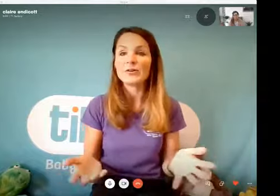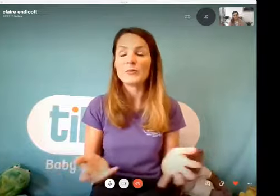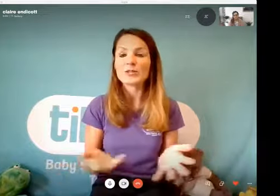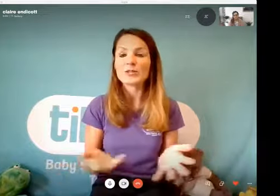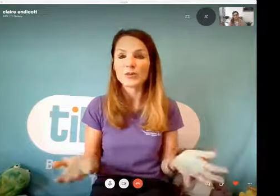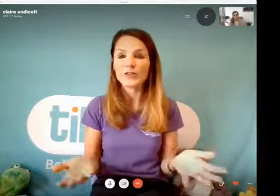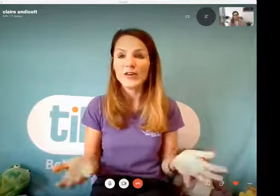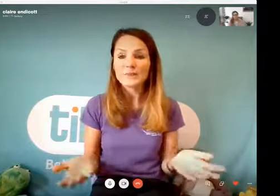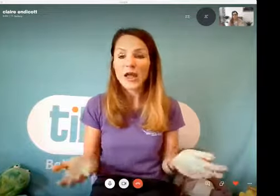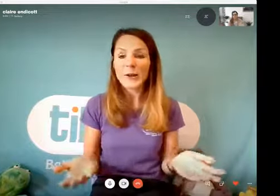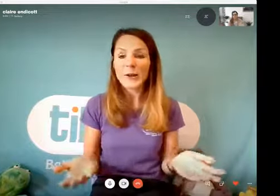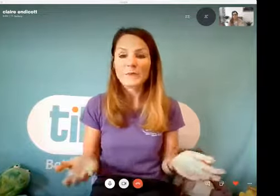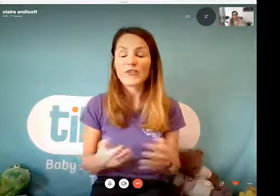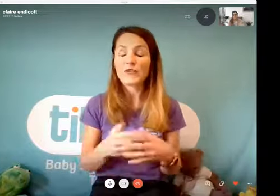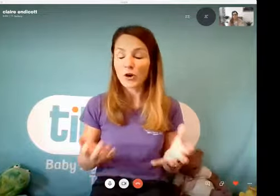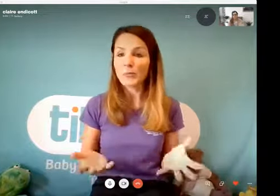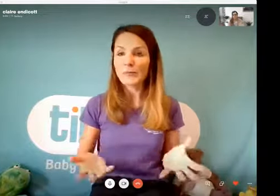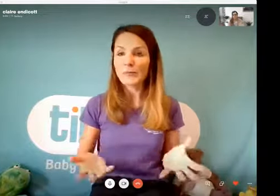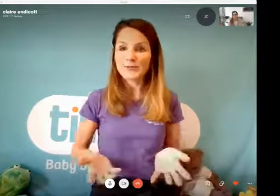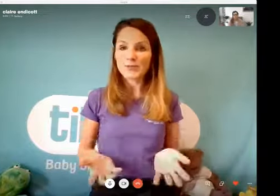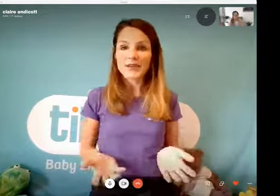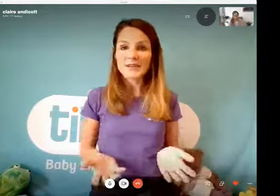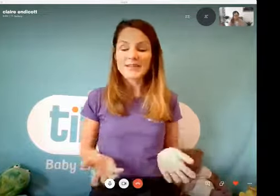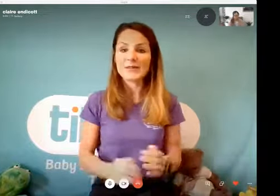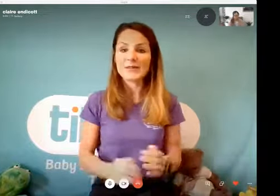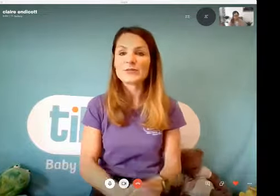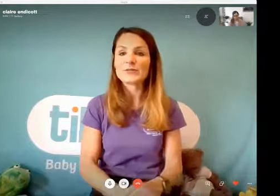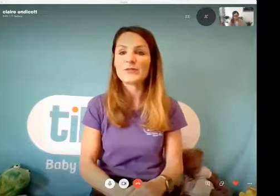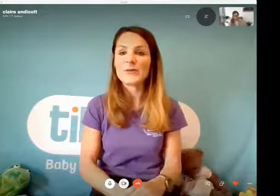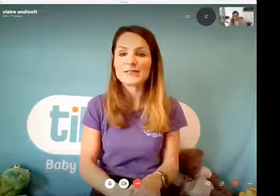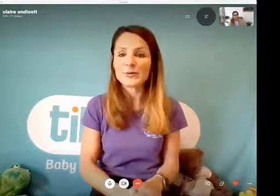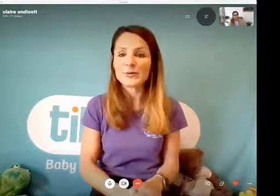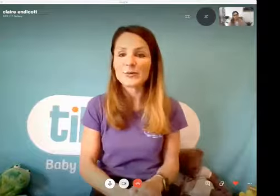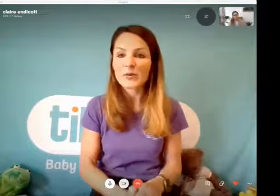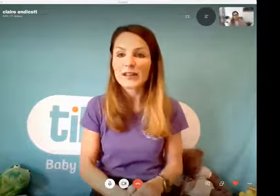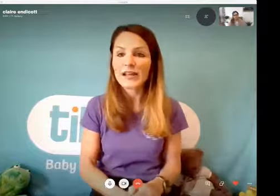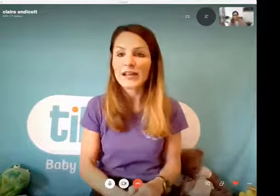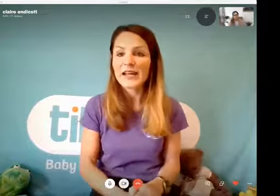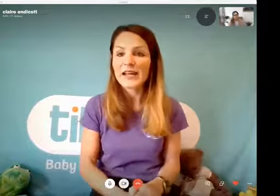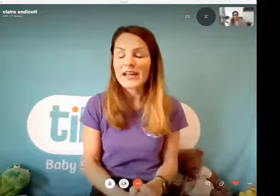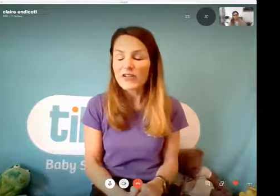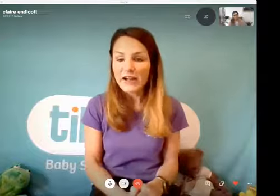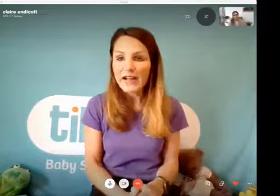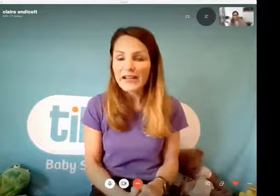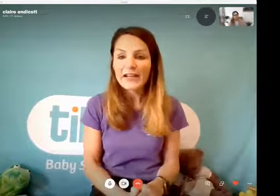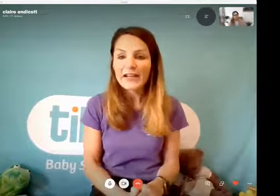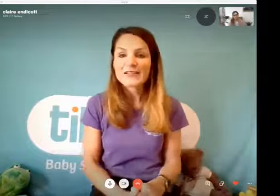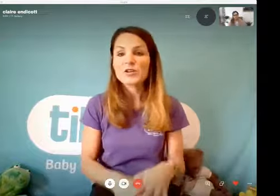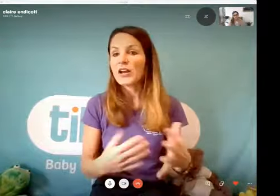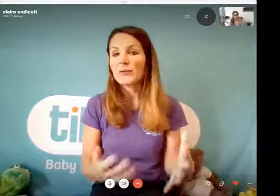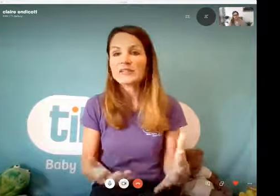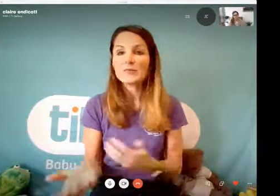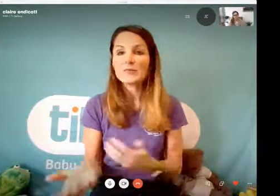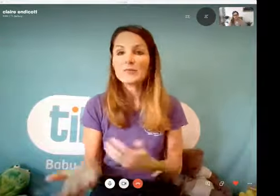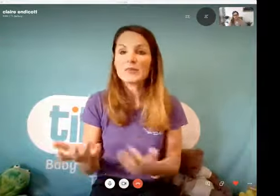have, if you've got your babies already, you must all have been in the situation where they're crying. So you go into them and you maybe pick them up